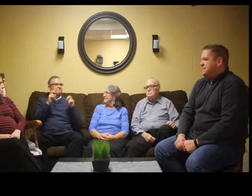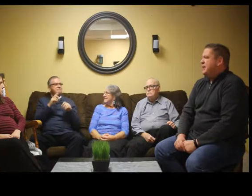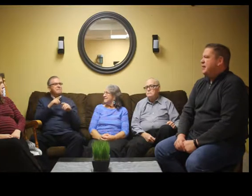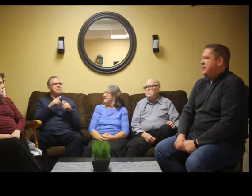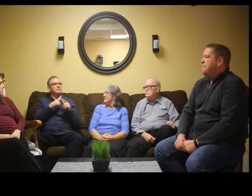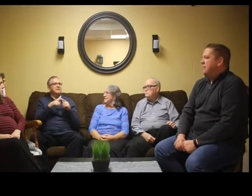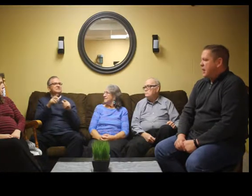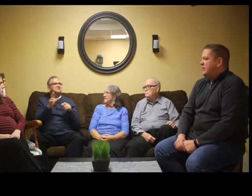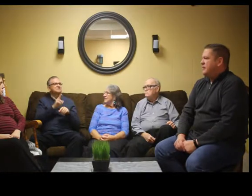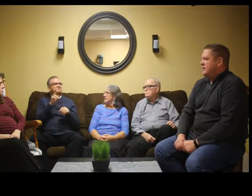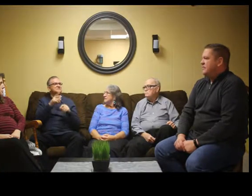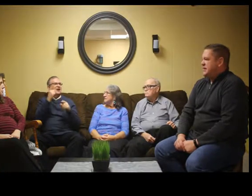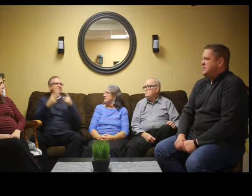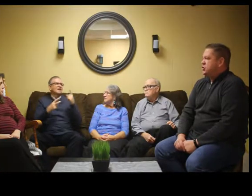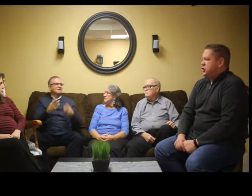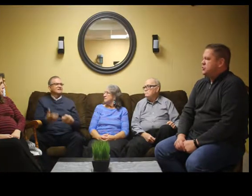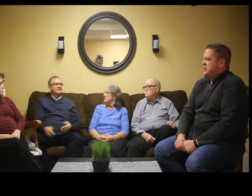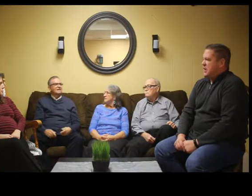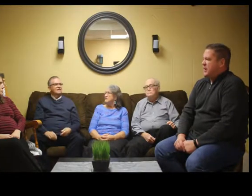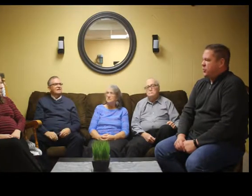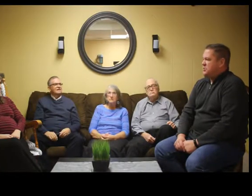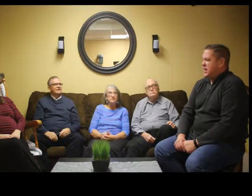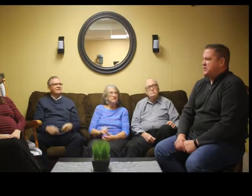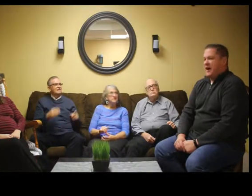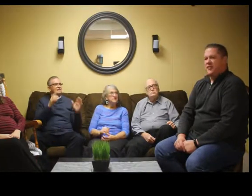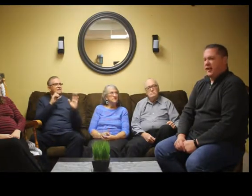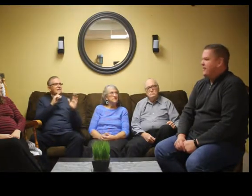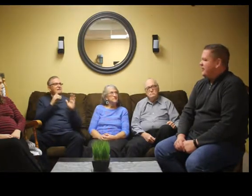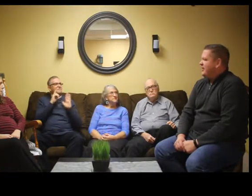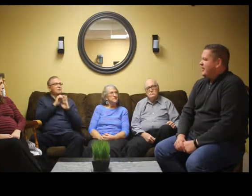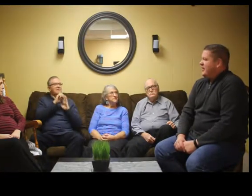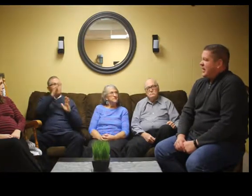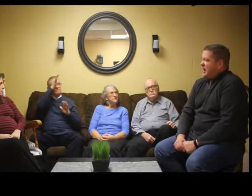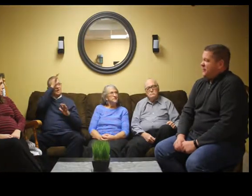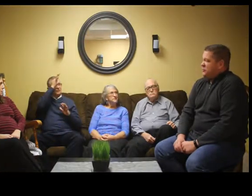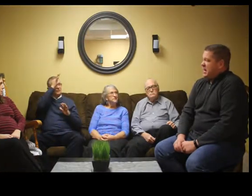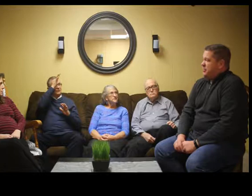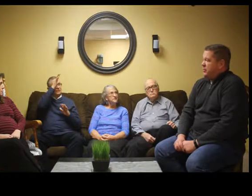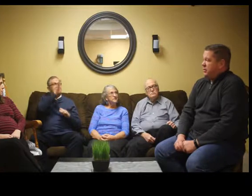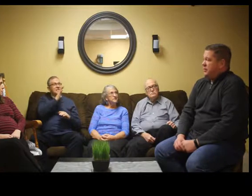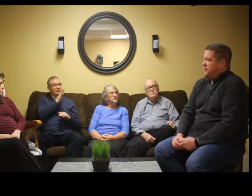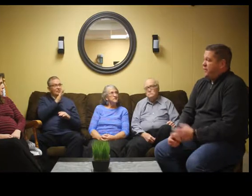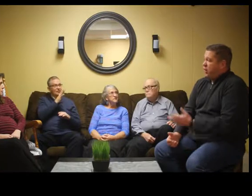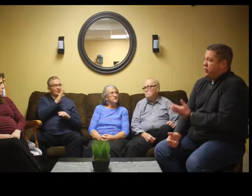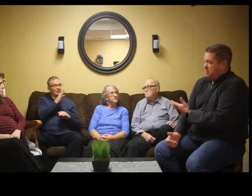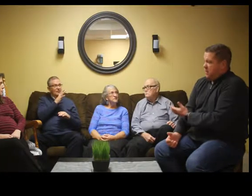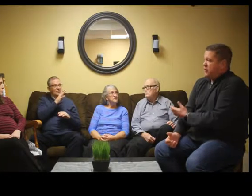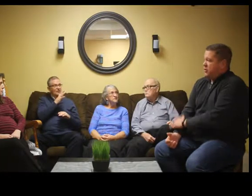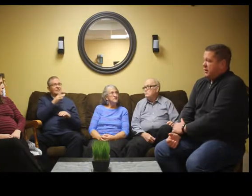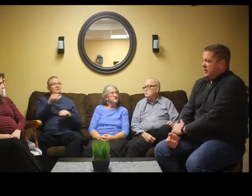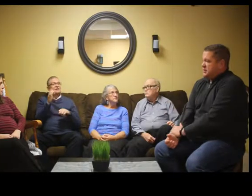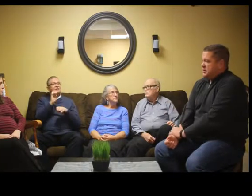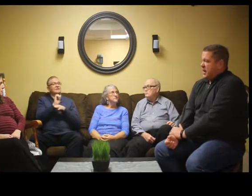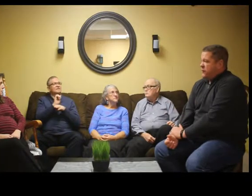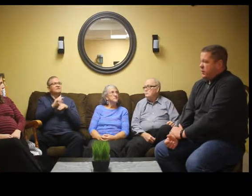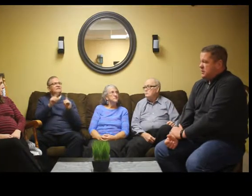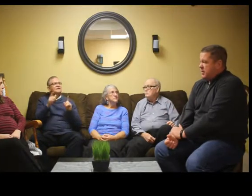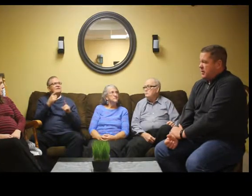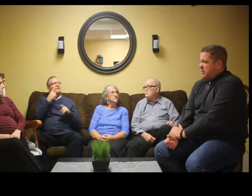accepted, but they still use Ecuador sign language half and half. And like, for example, father and mother, this is a sign for it, is American sign